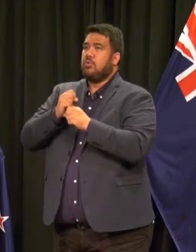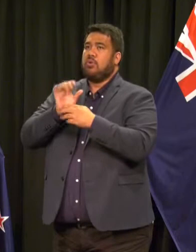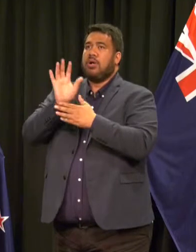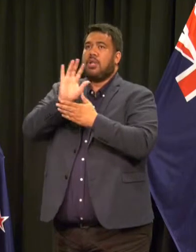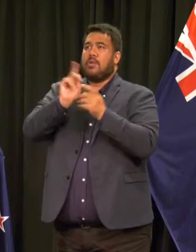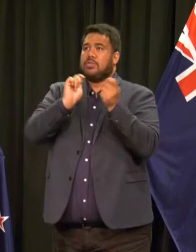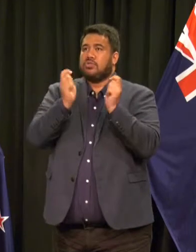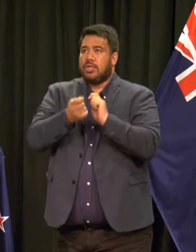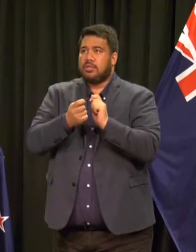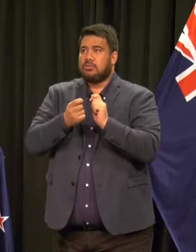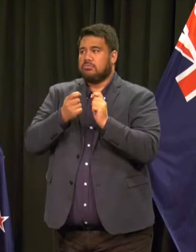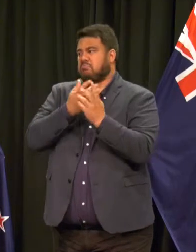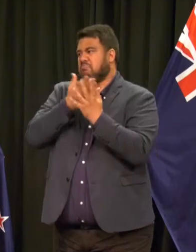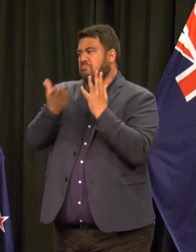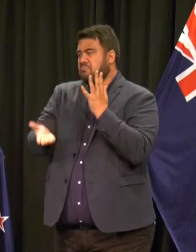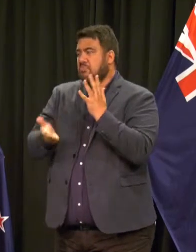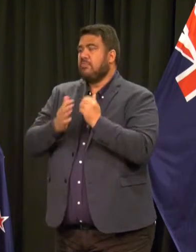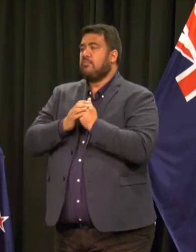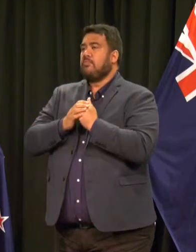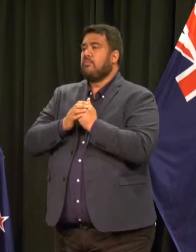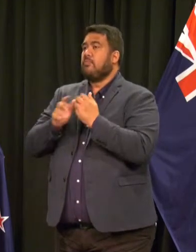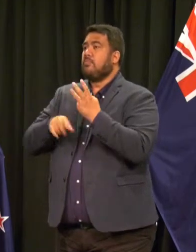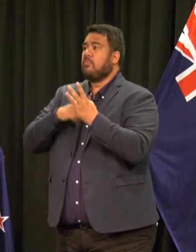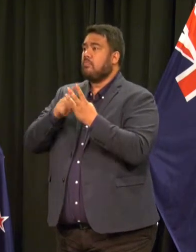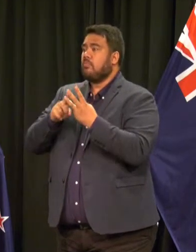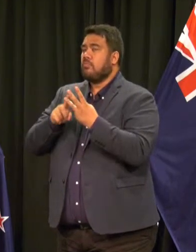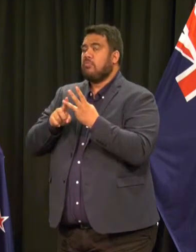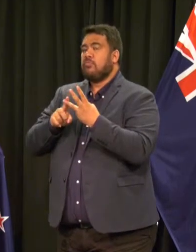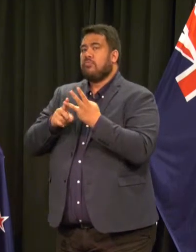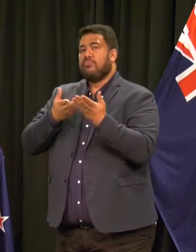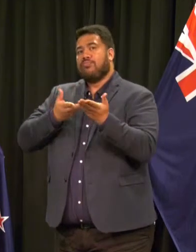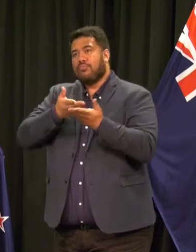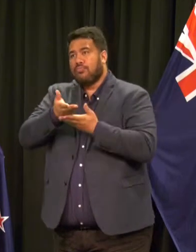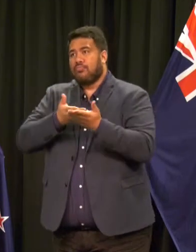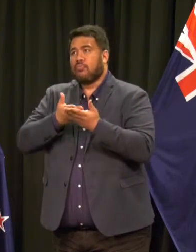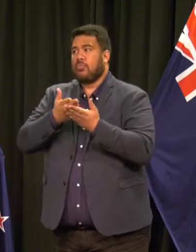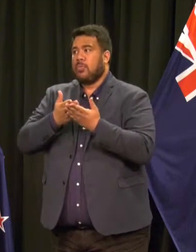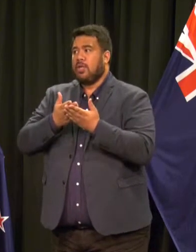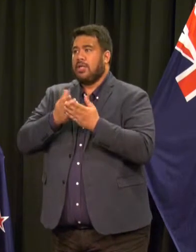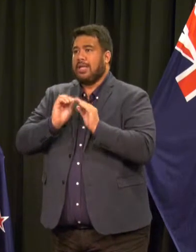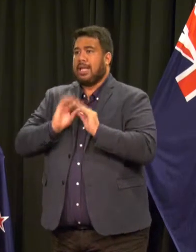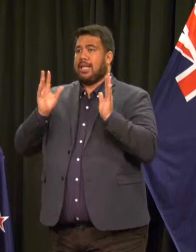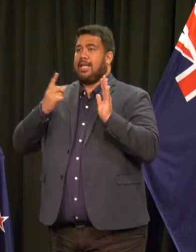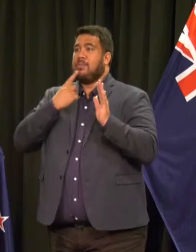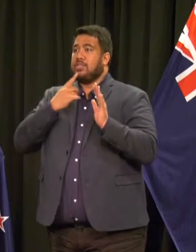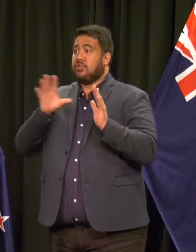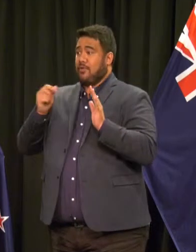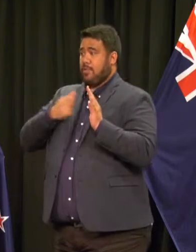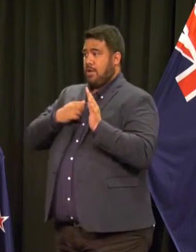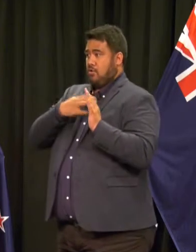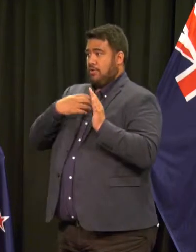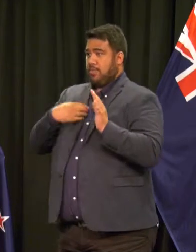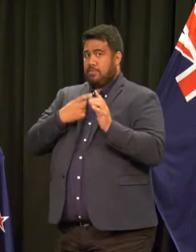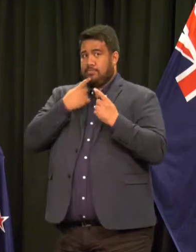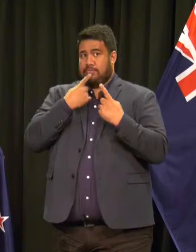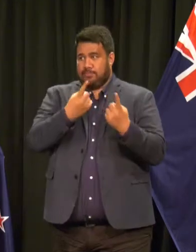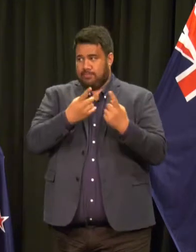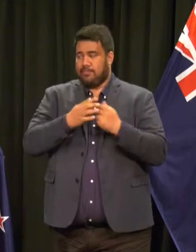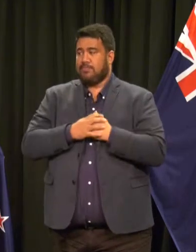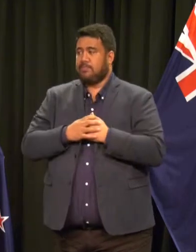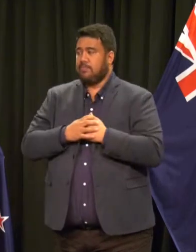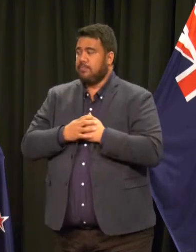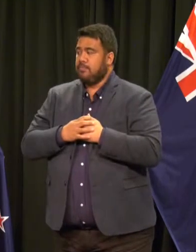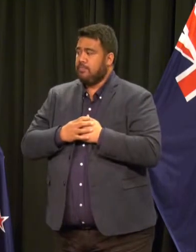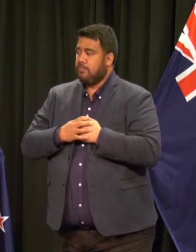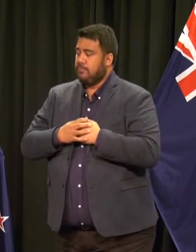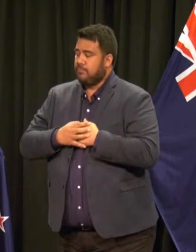and other issues like that, have a clear message from the New Zealand government. But the part